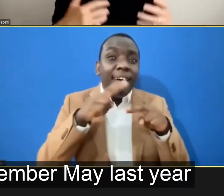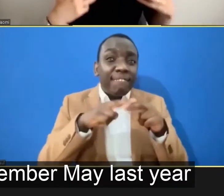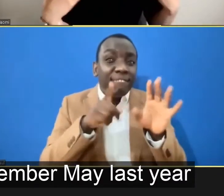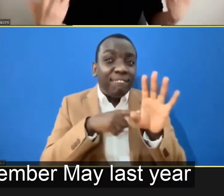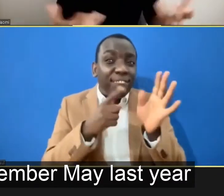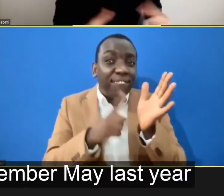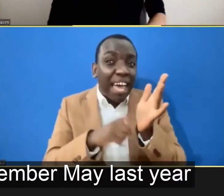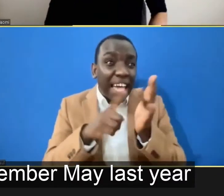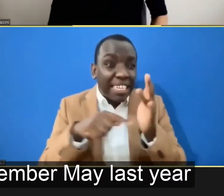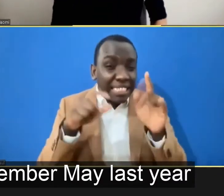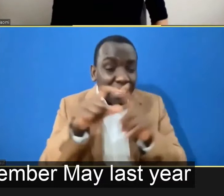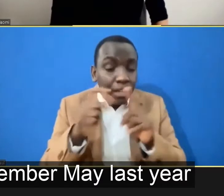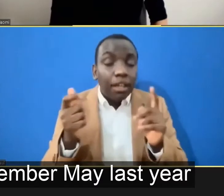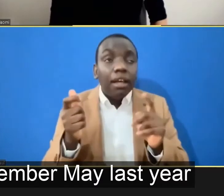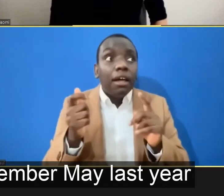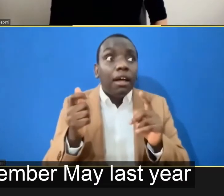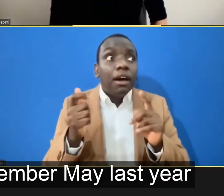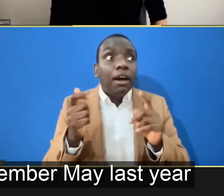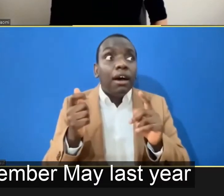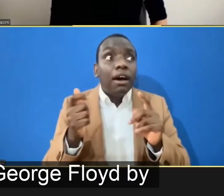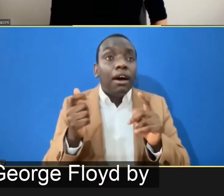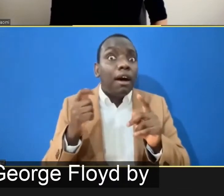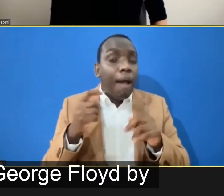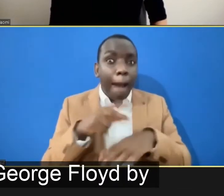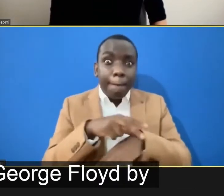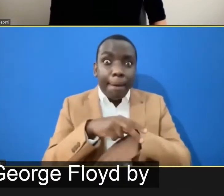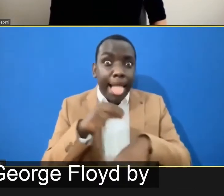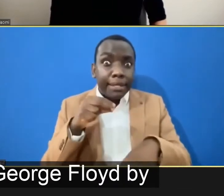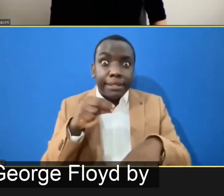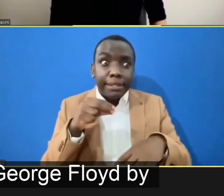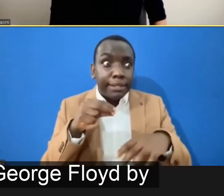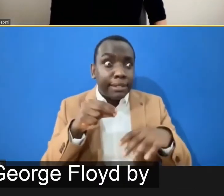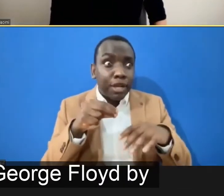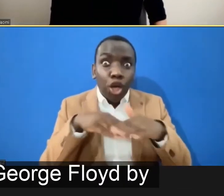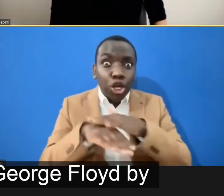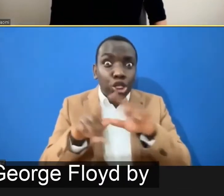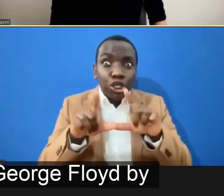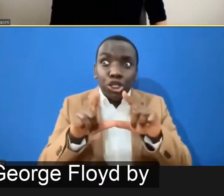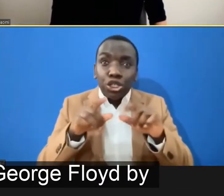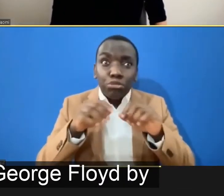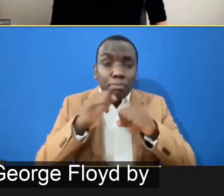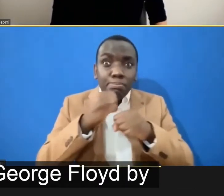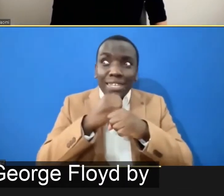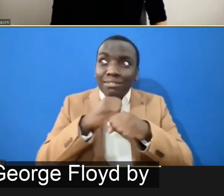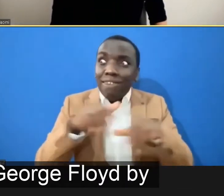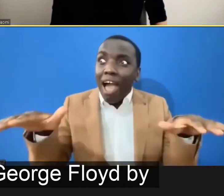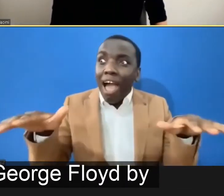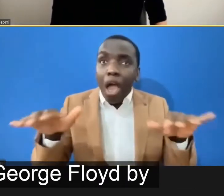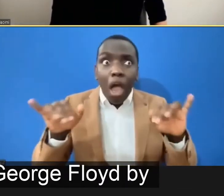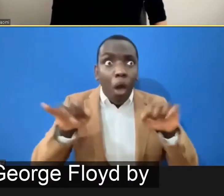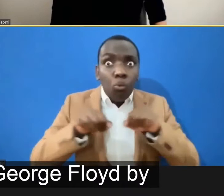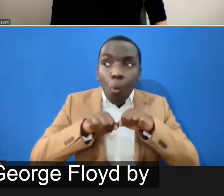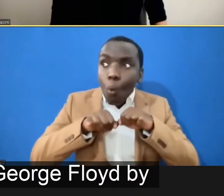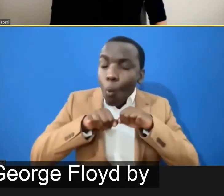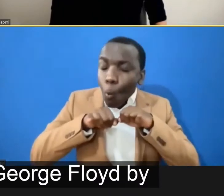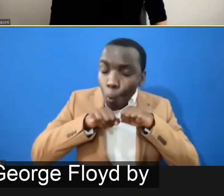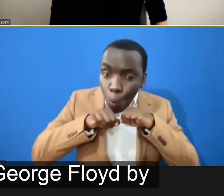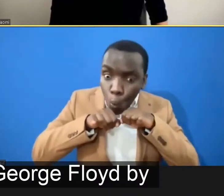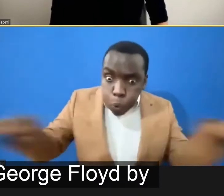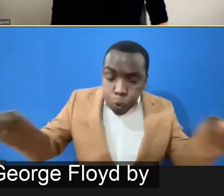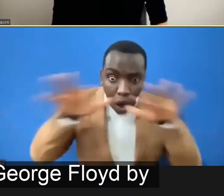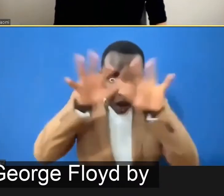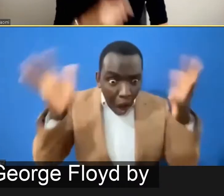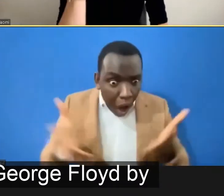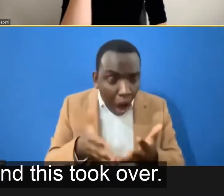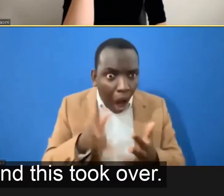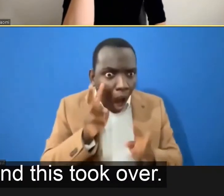I'm sure that we can all remember May last year and the tragic murder of George